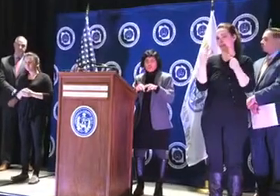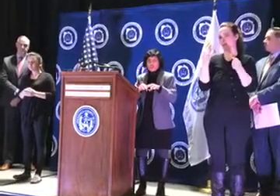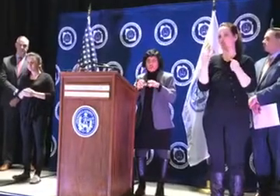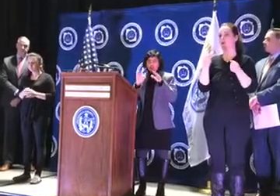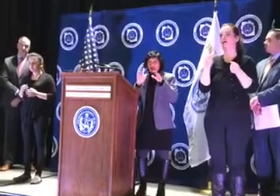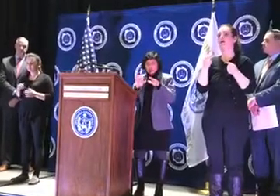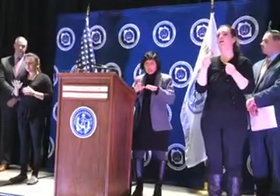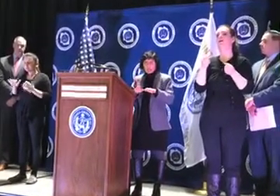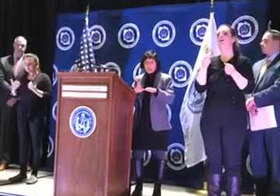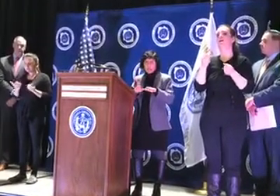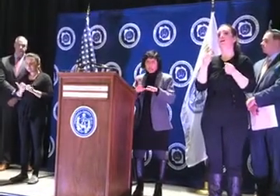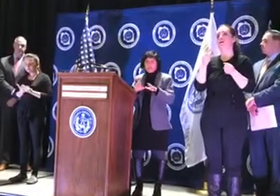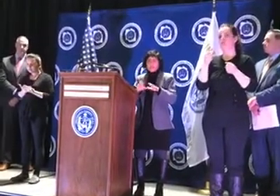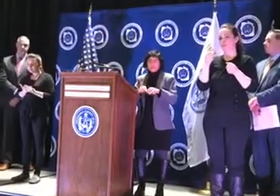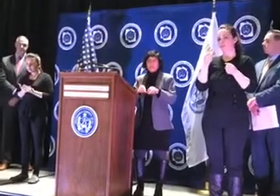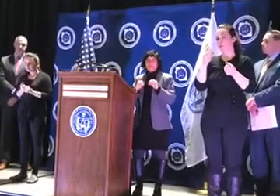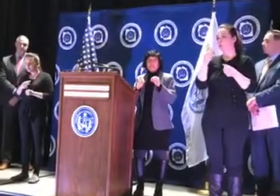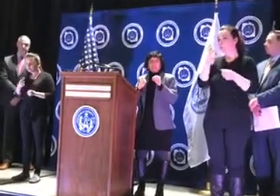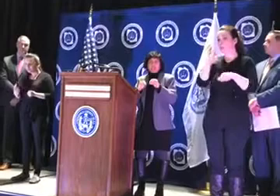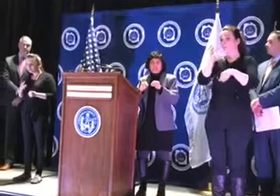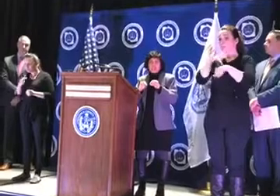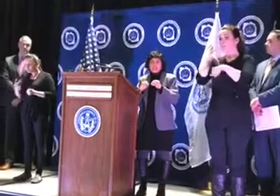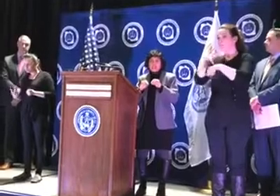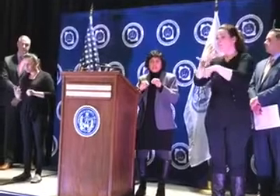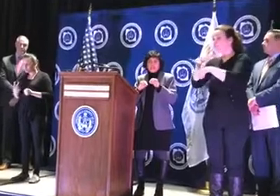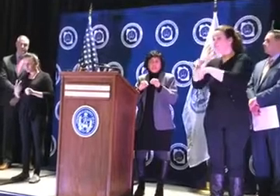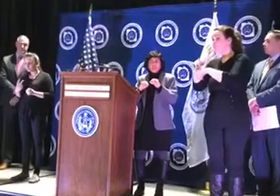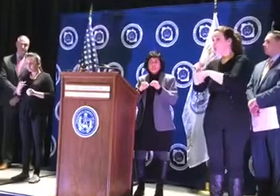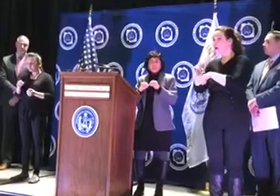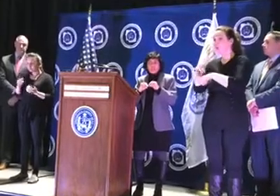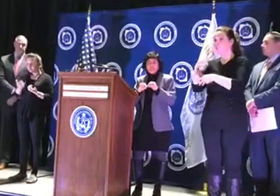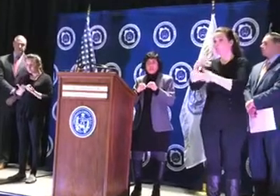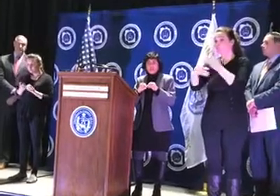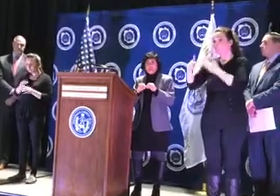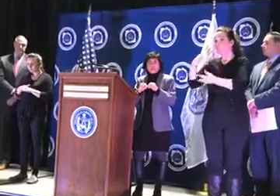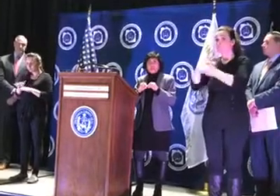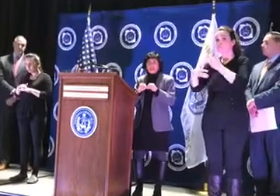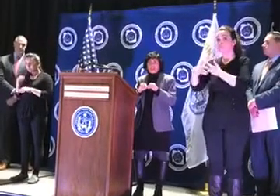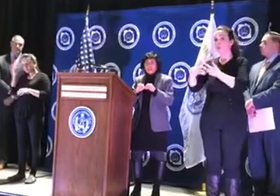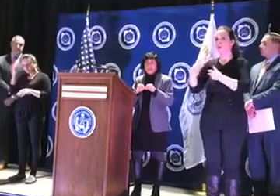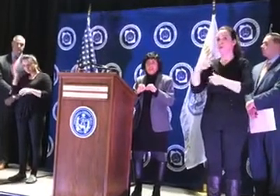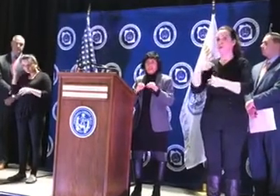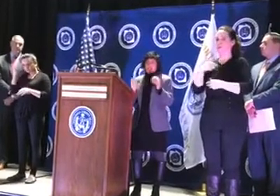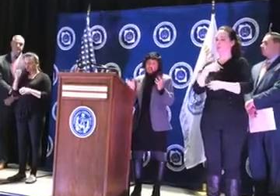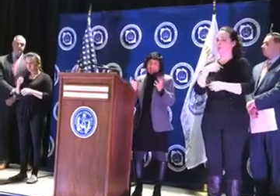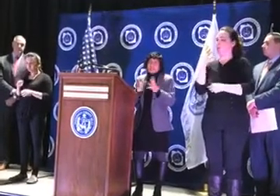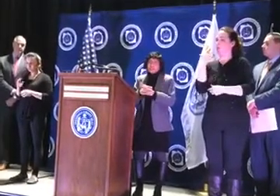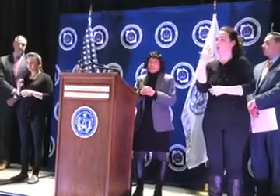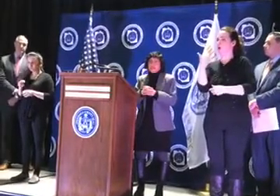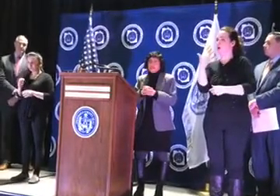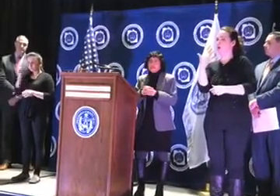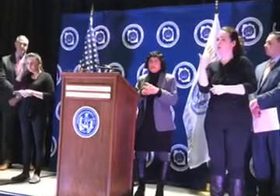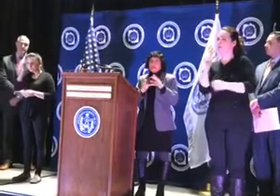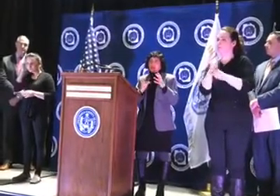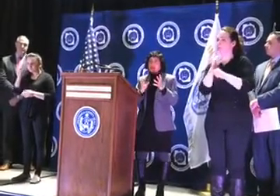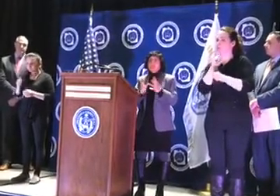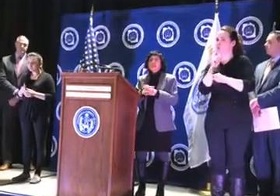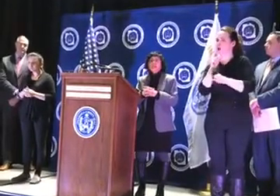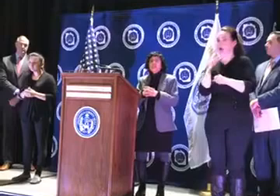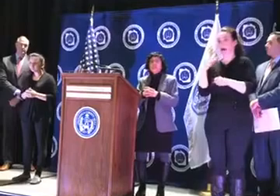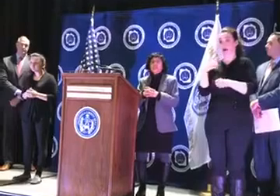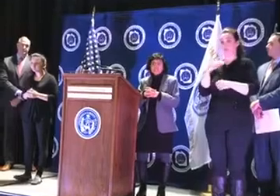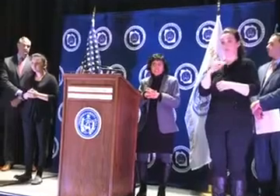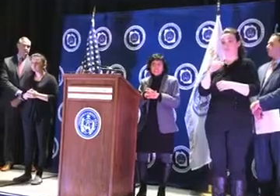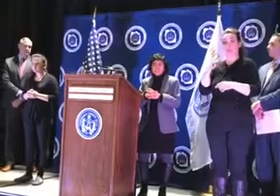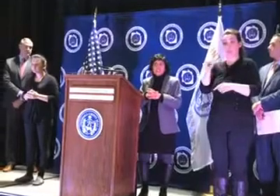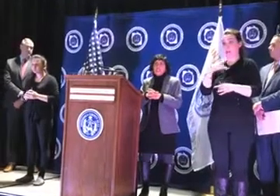throughout that? So it gives them a little time by the time we contact them, and you'll be surprised. People are very good, and sometimes